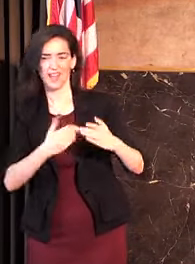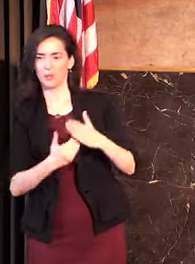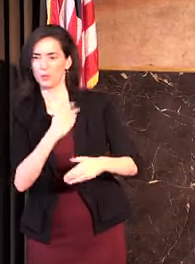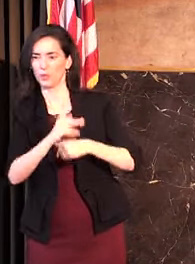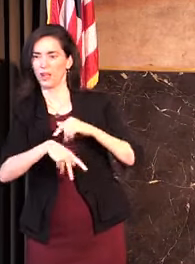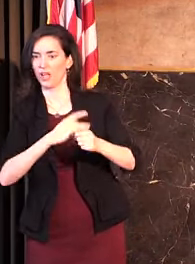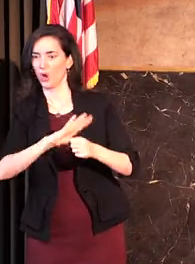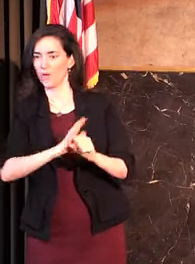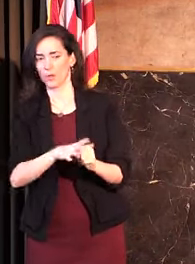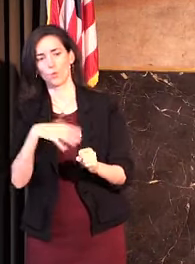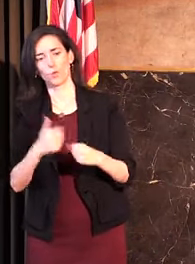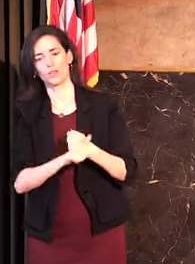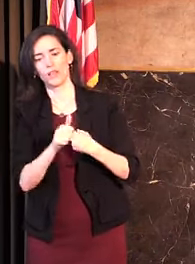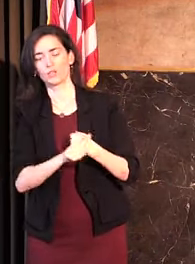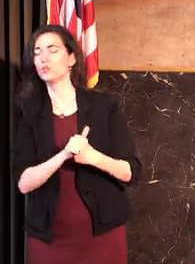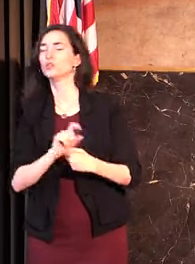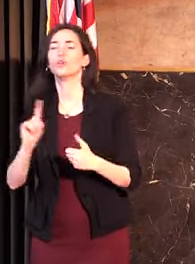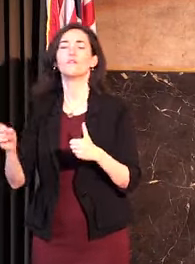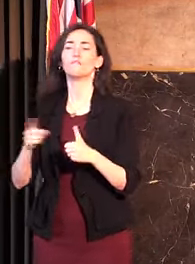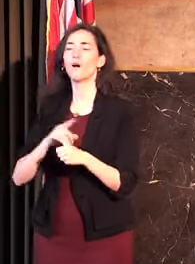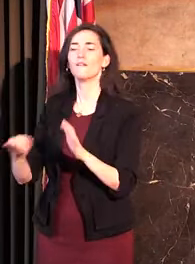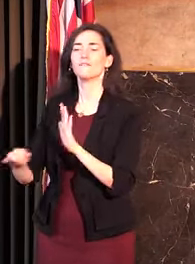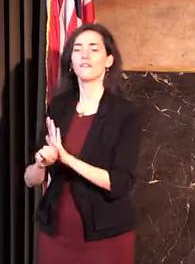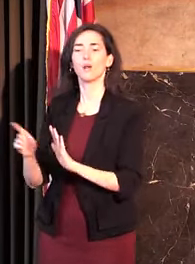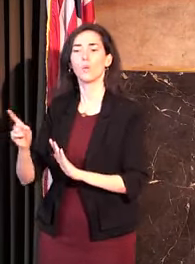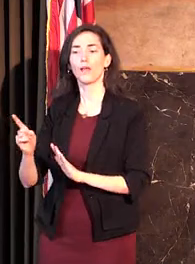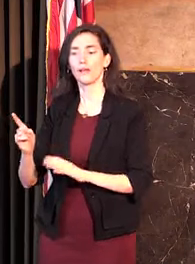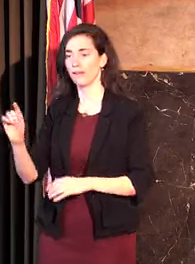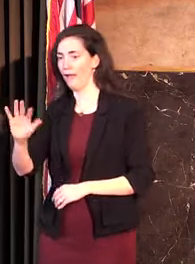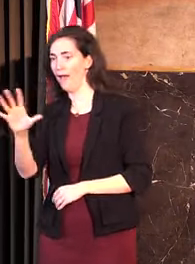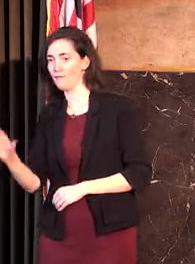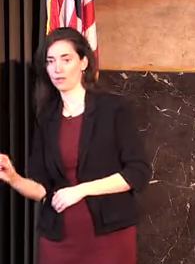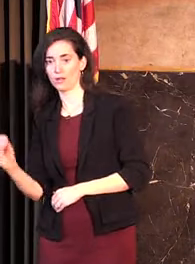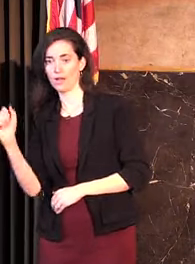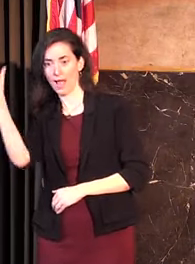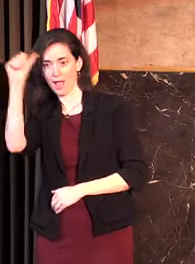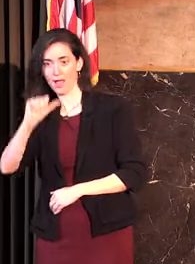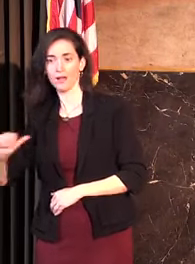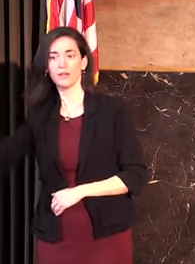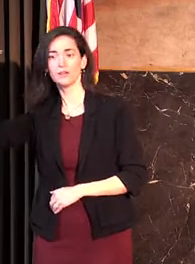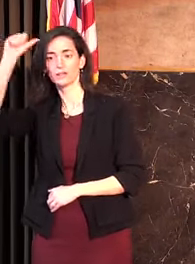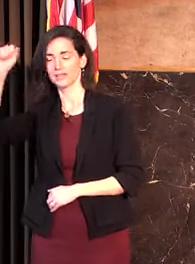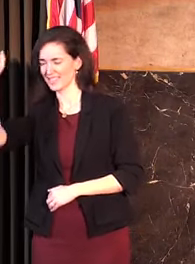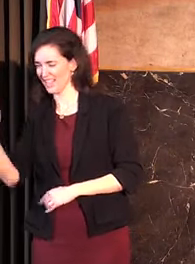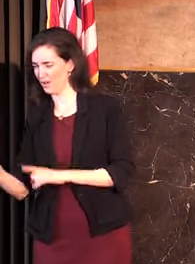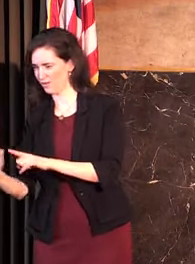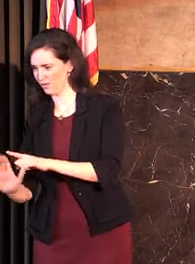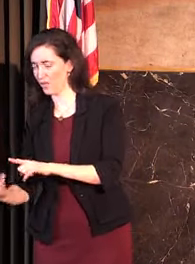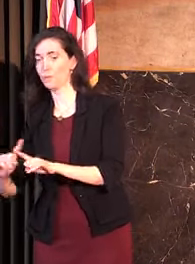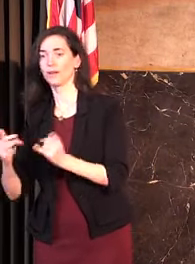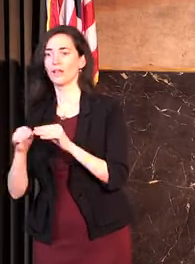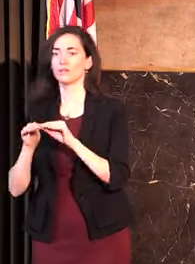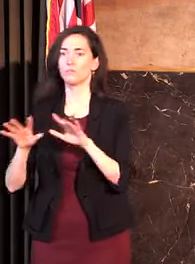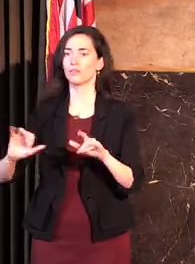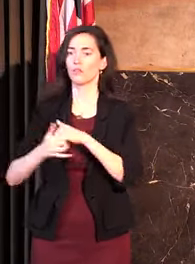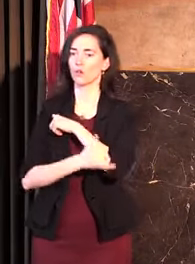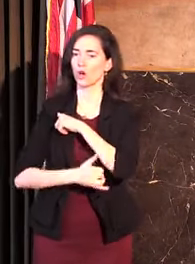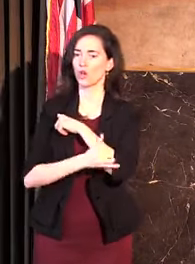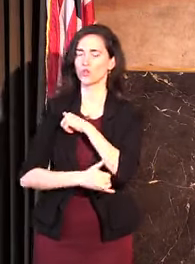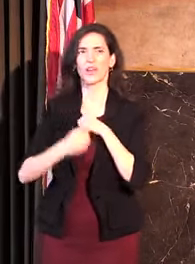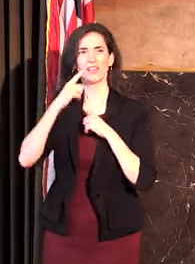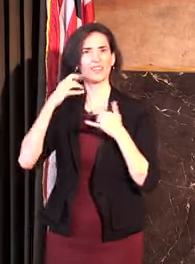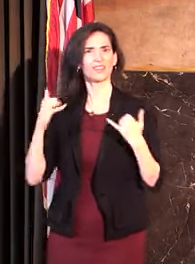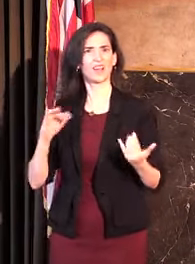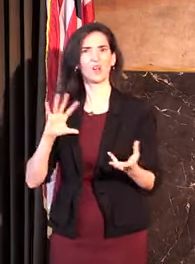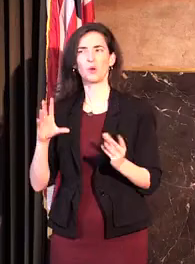think it was first detected in South Africa, but now we know it's in at least 36 countries. I think as of today, it's in